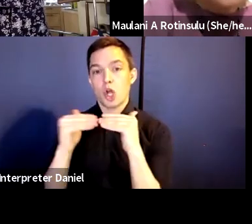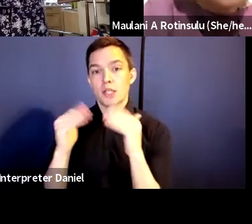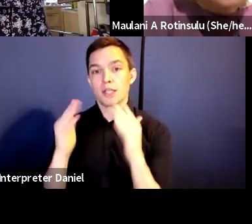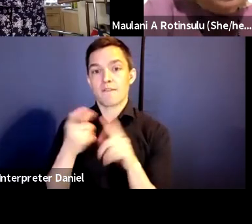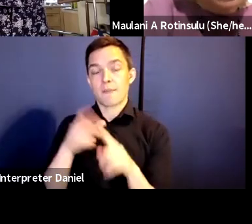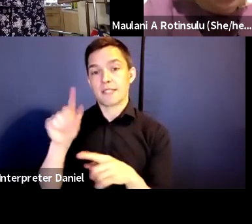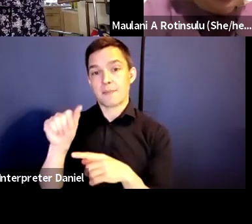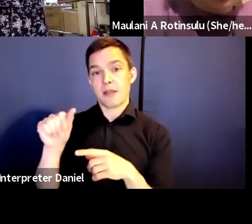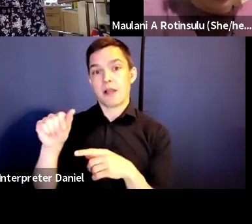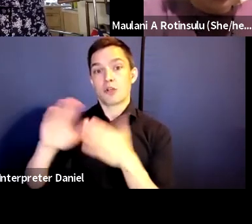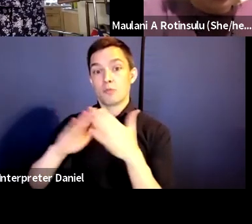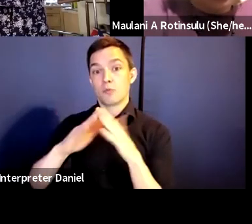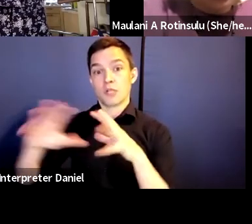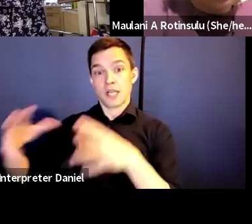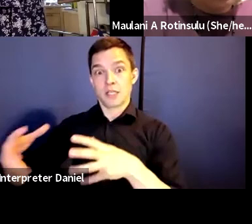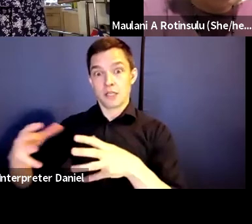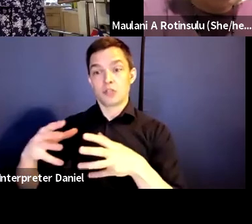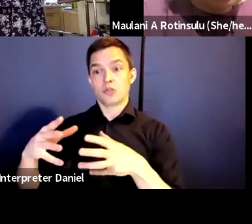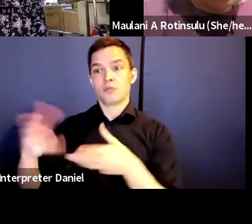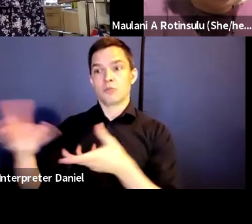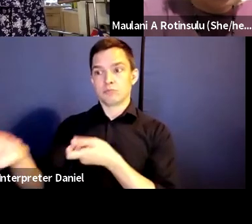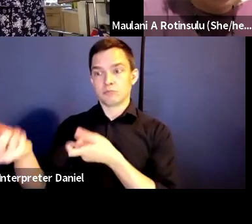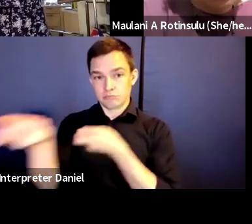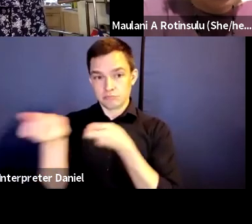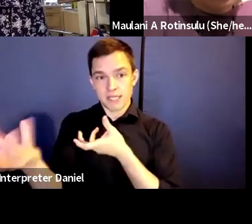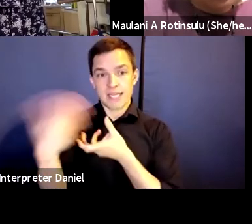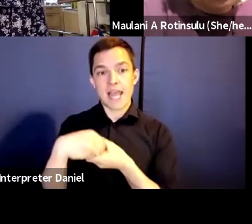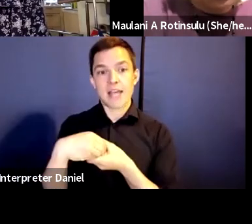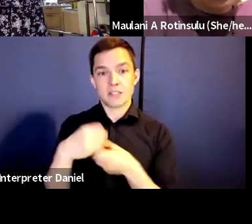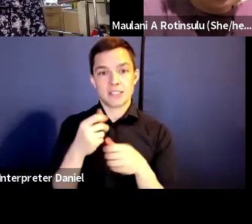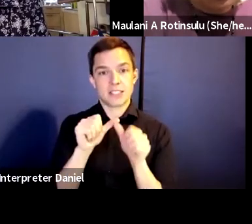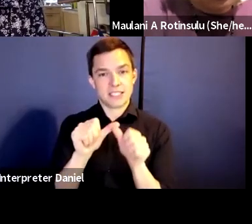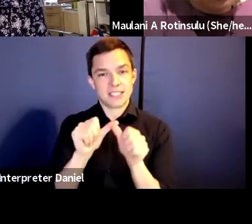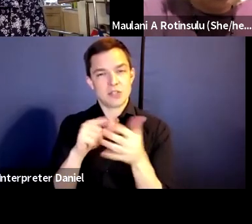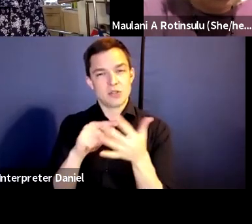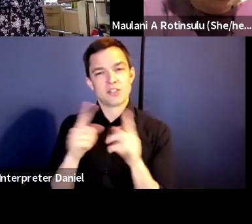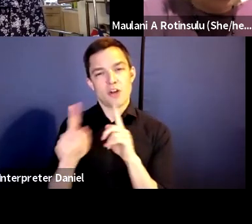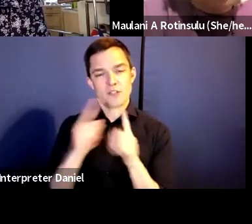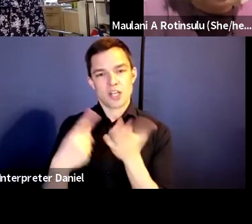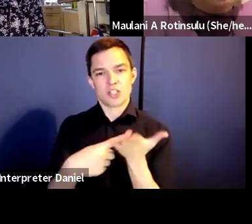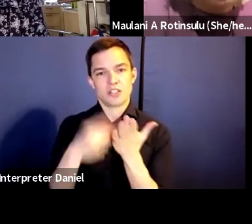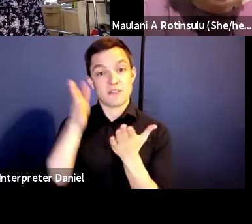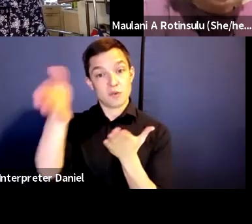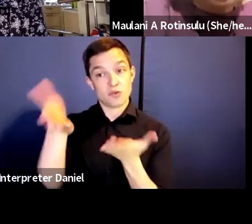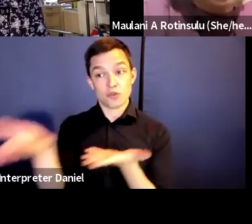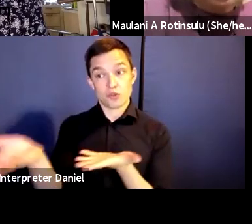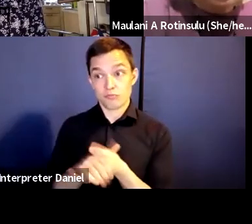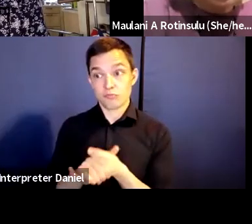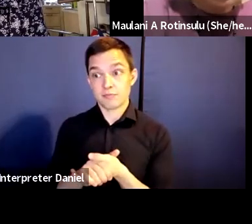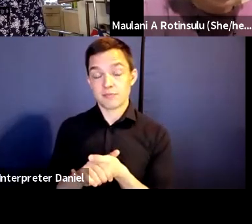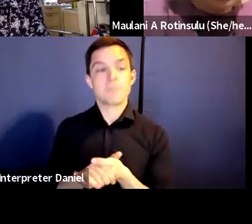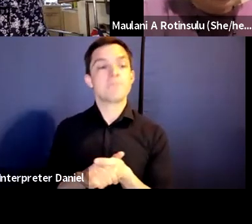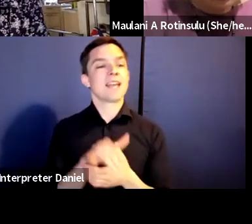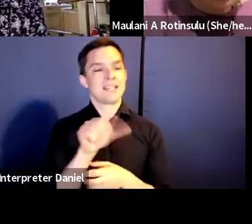disability community to be engaged so that we can keep these conversations going in the future?